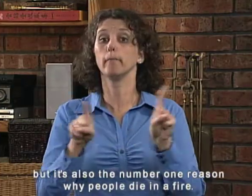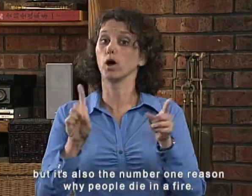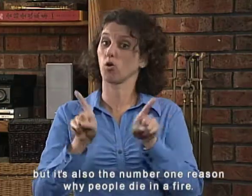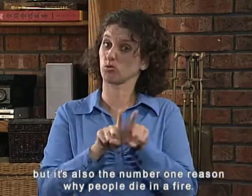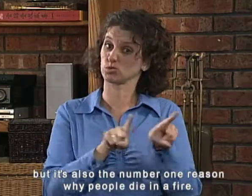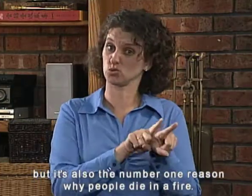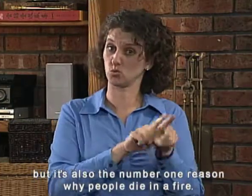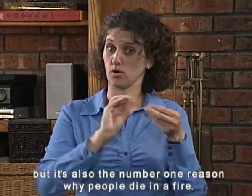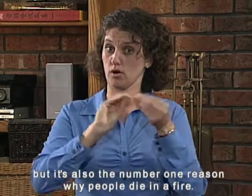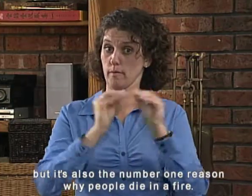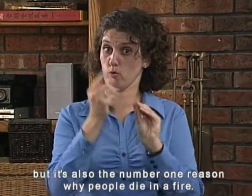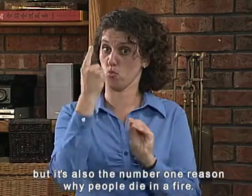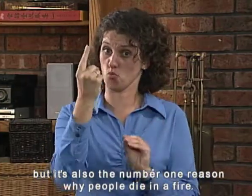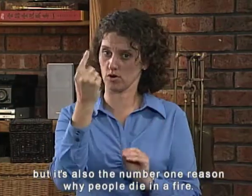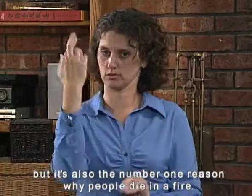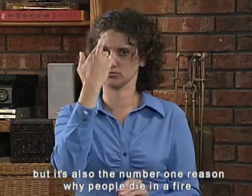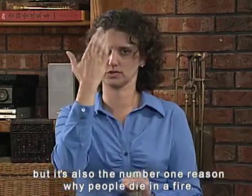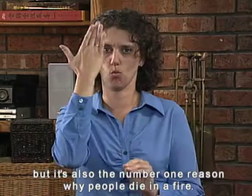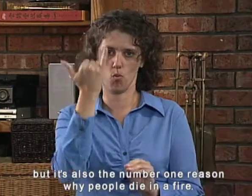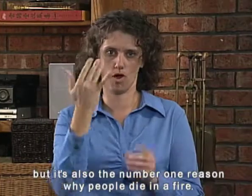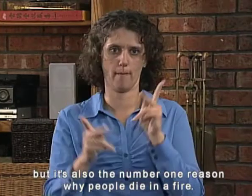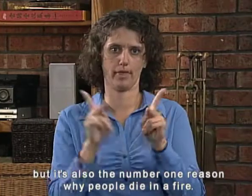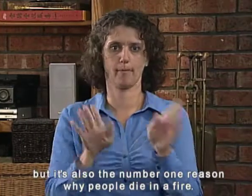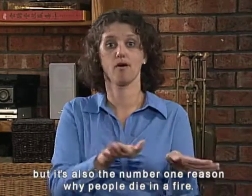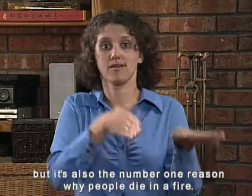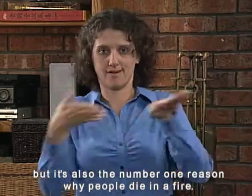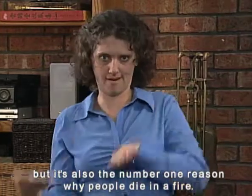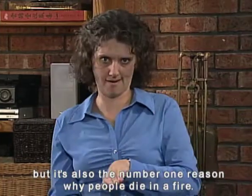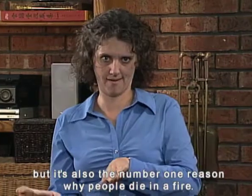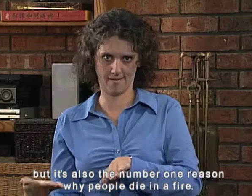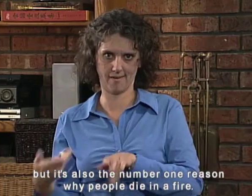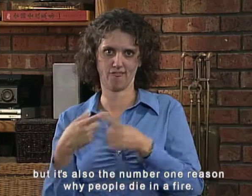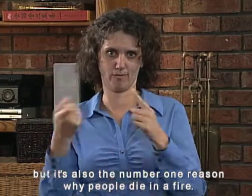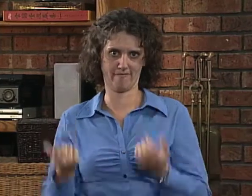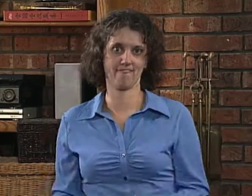but it's also the #1 reason why people die in a fire.